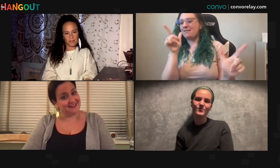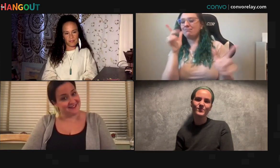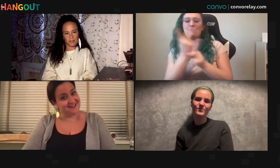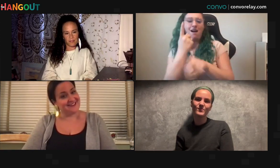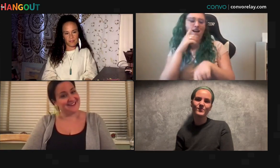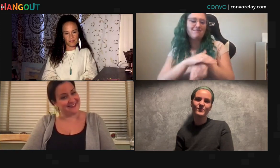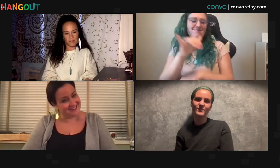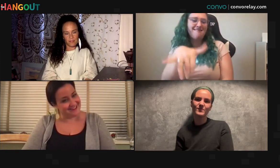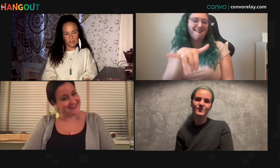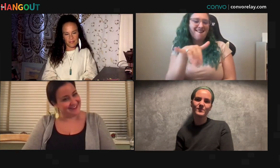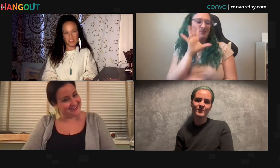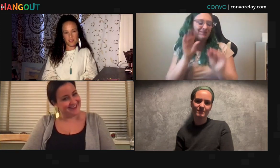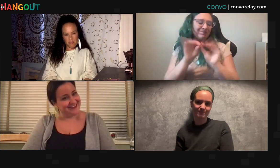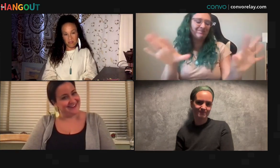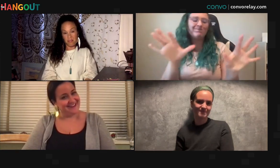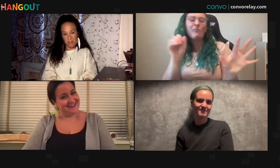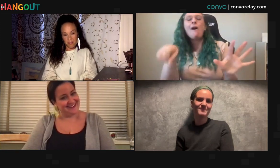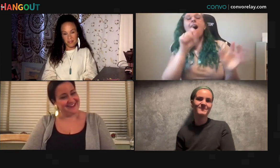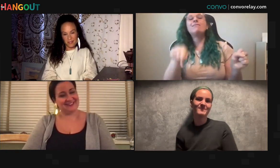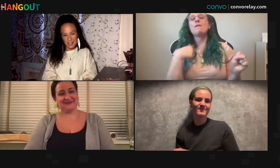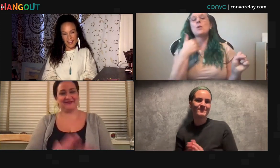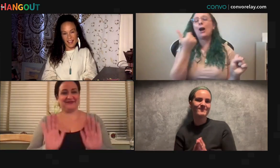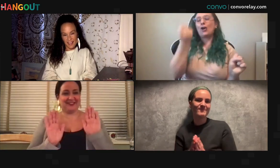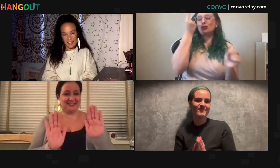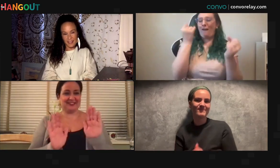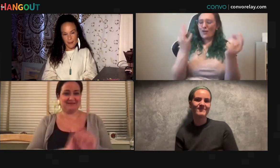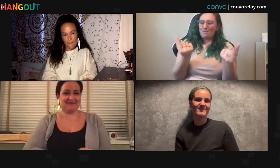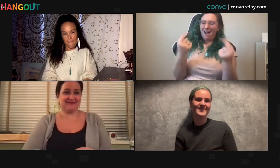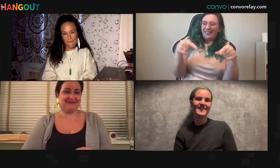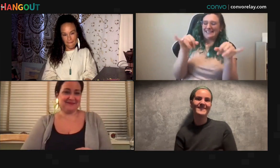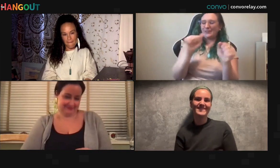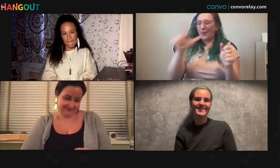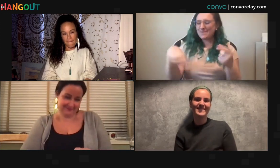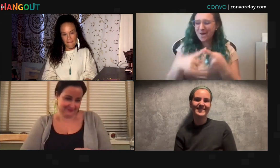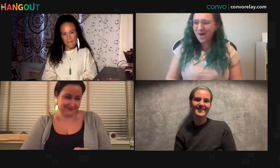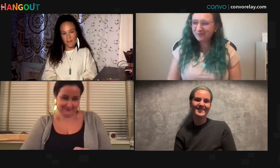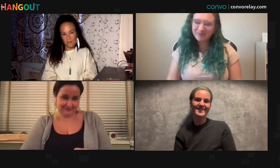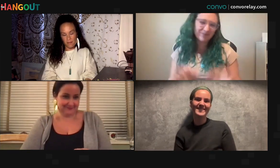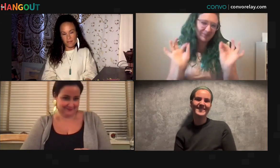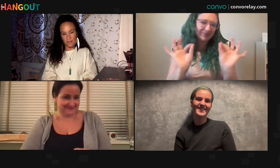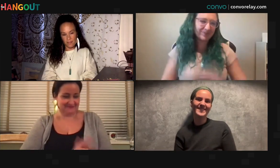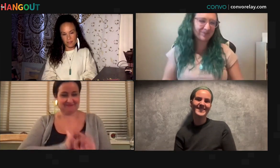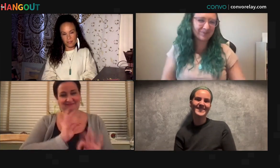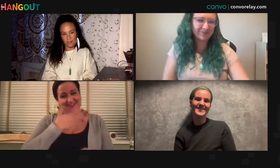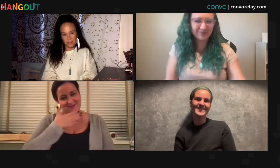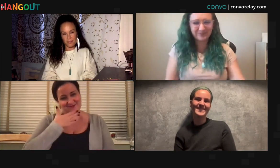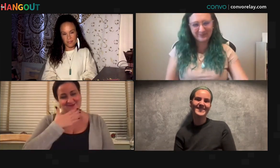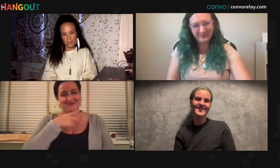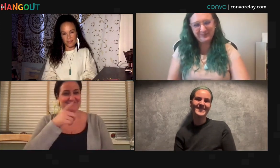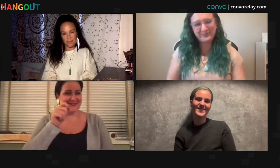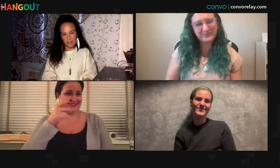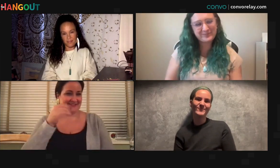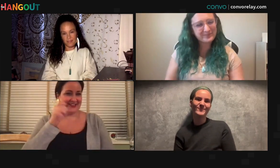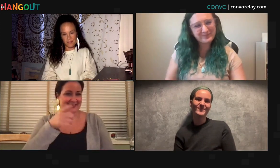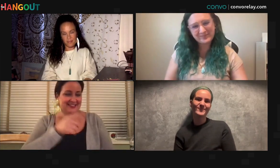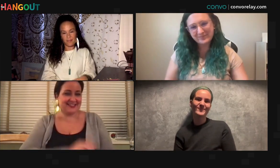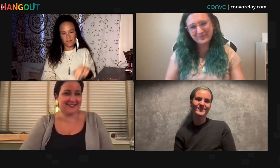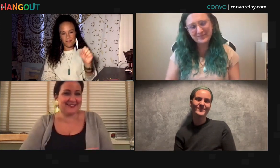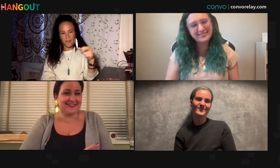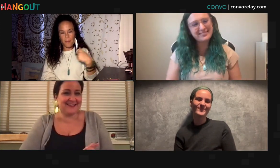regarding universal law and enlightenment. So take a look at that. And that way you can get a better understanding of what this is all about. This is